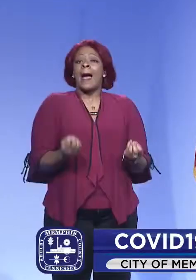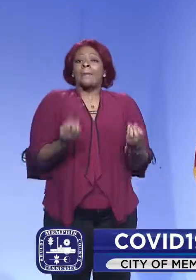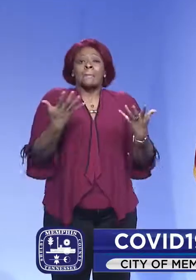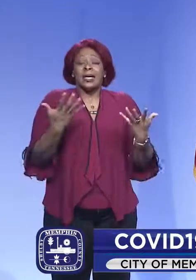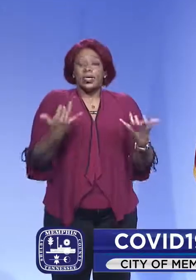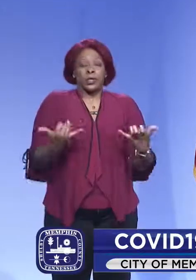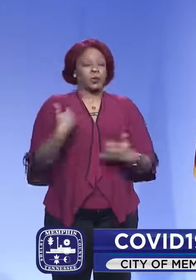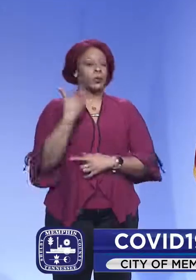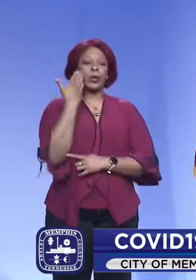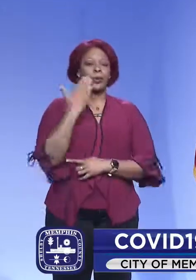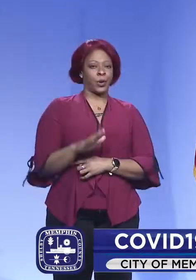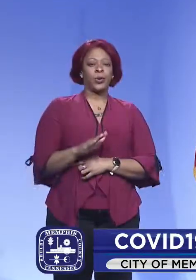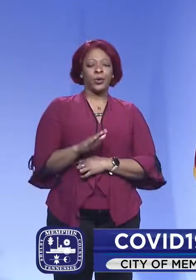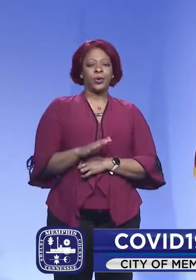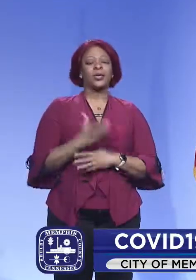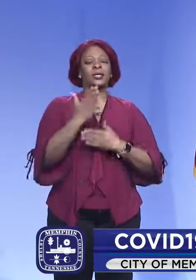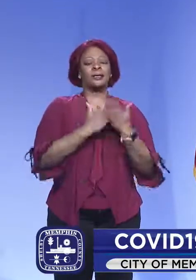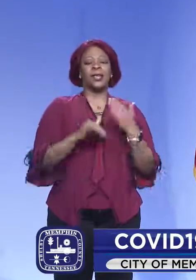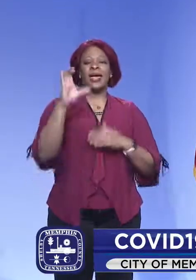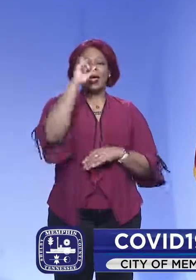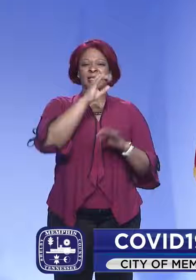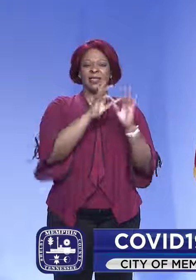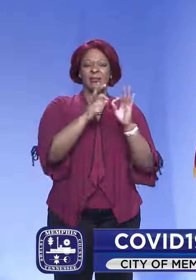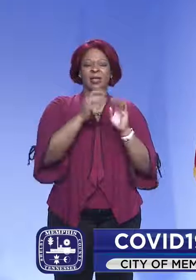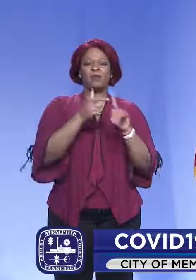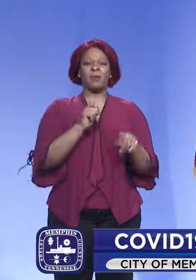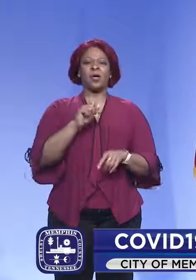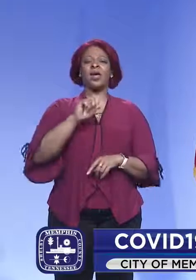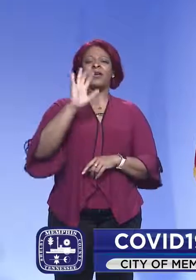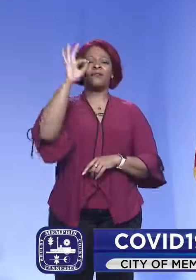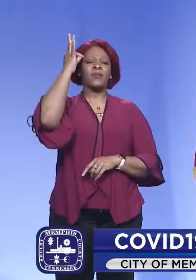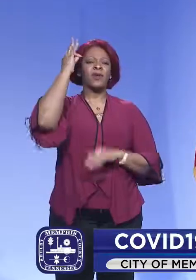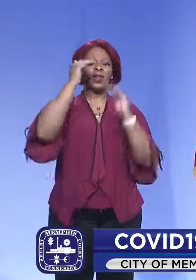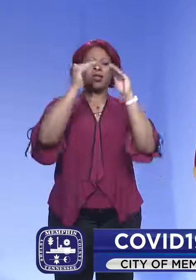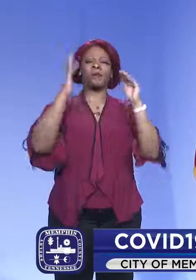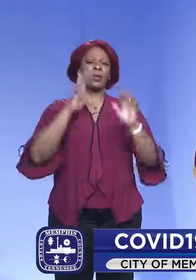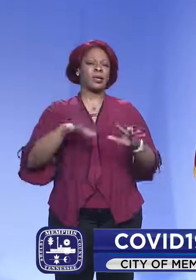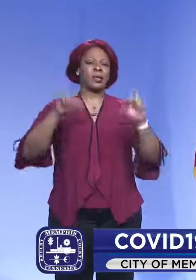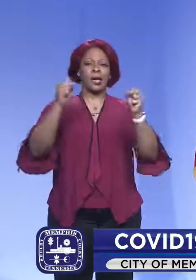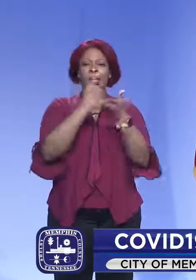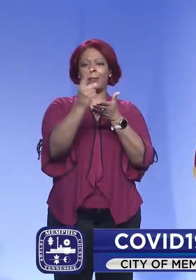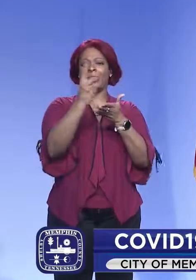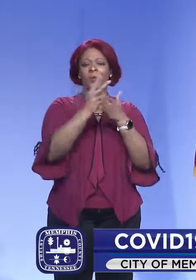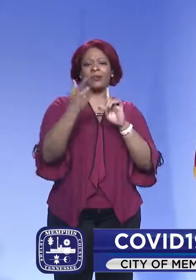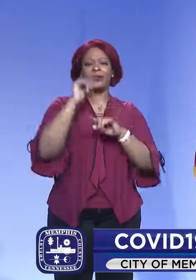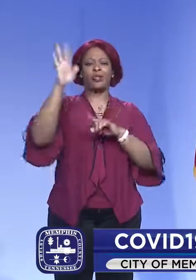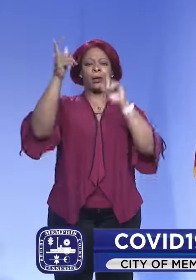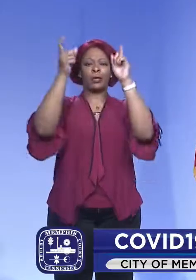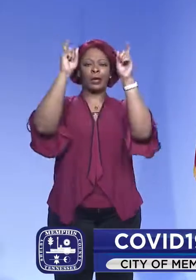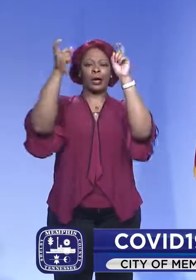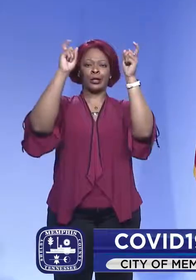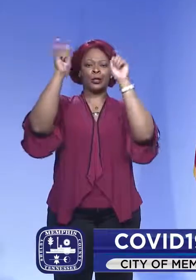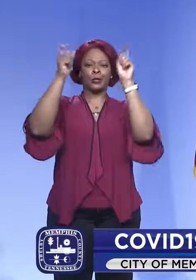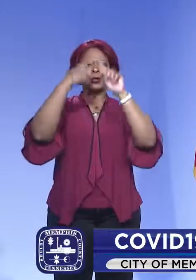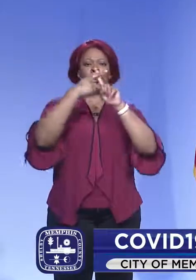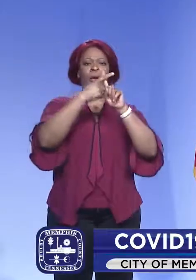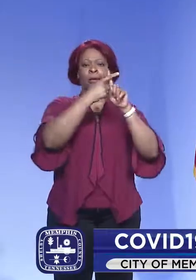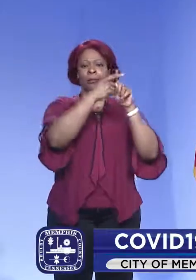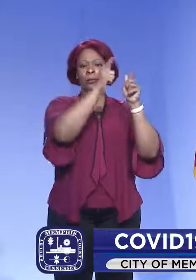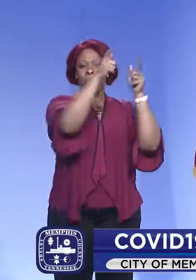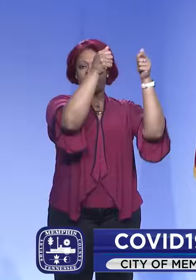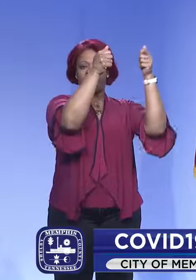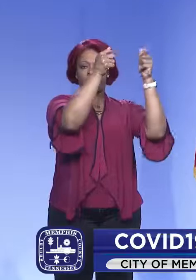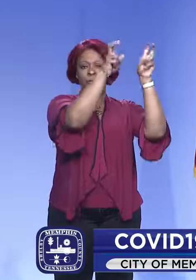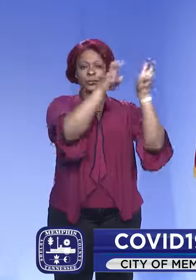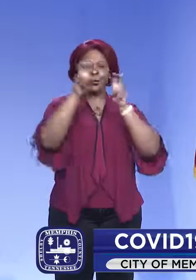know currently. Some of the estimates really from the federal level is it's going to take a couple weeks for the adjustment from one administration to